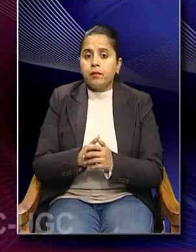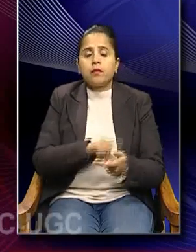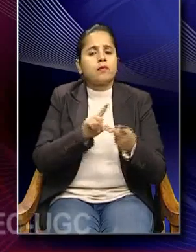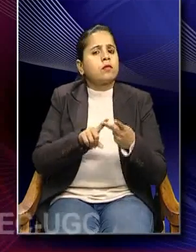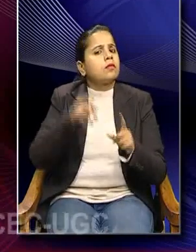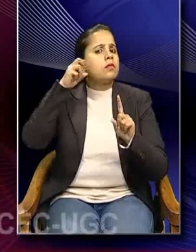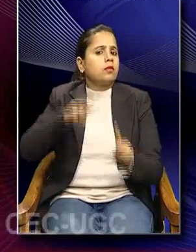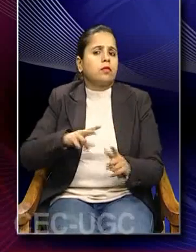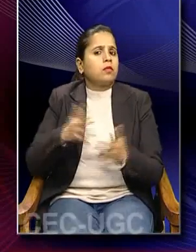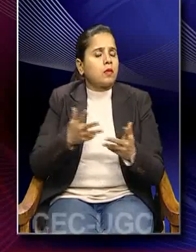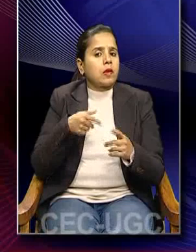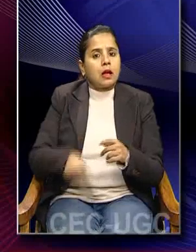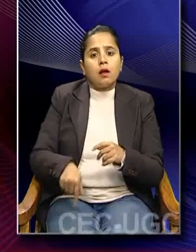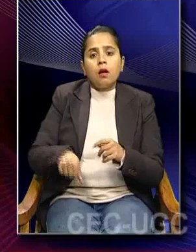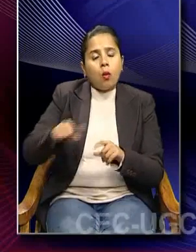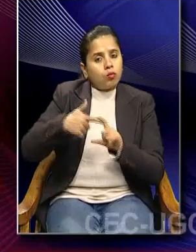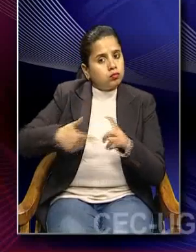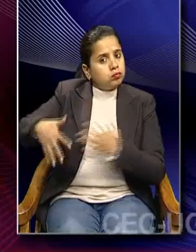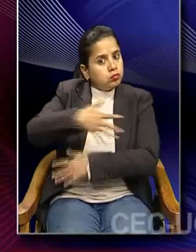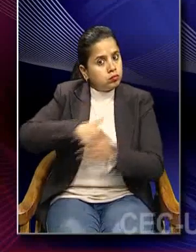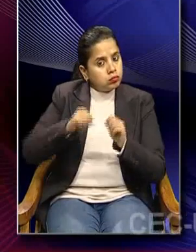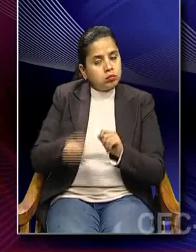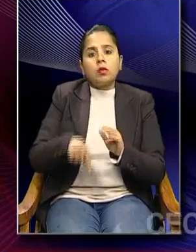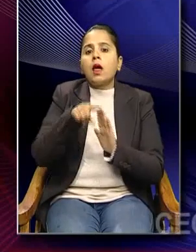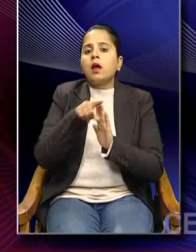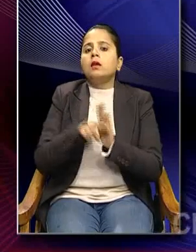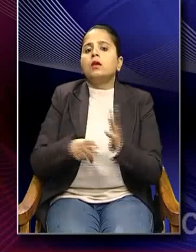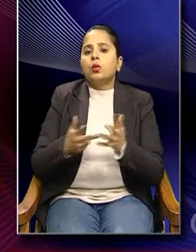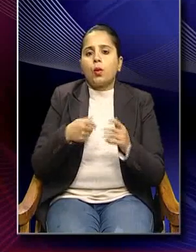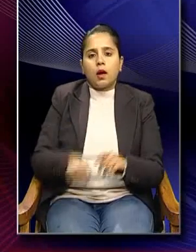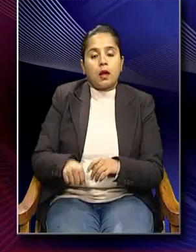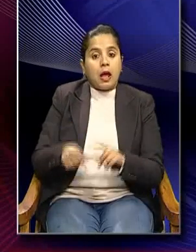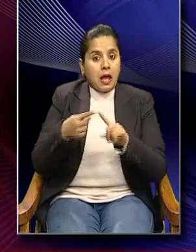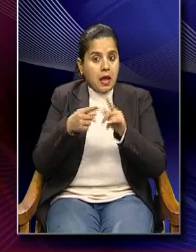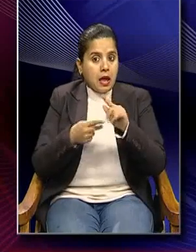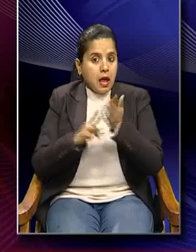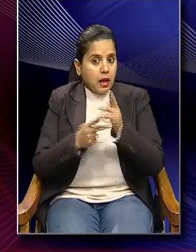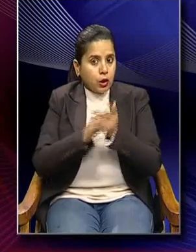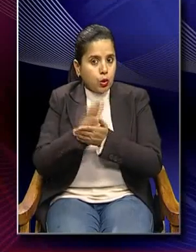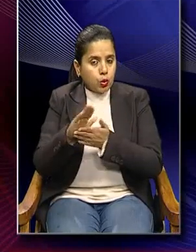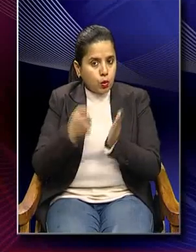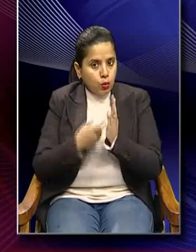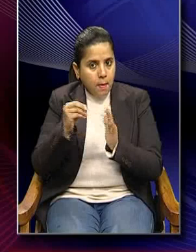view of environmental ethics is anthropocentrism.